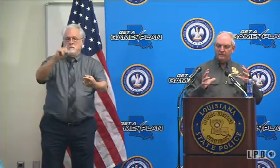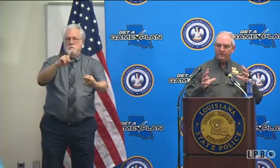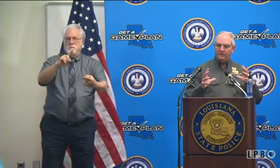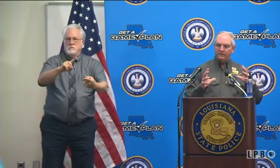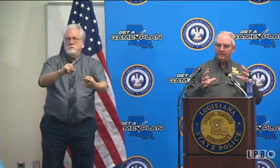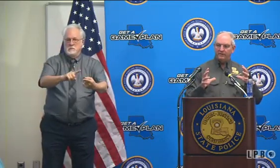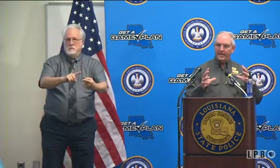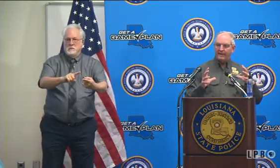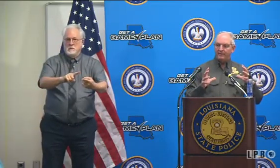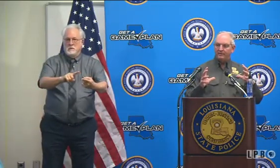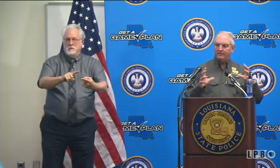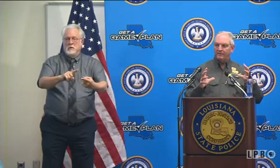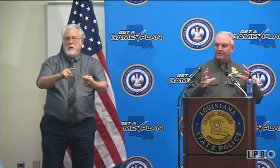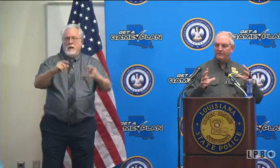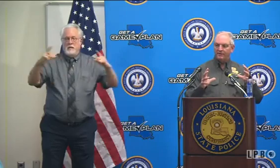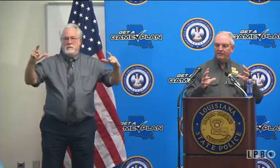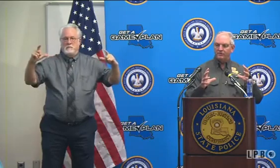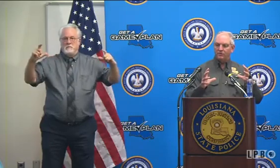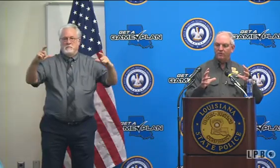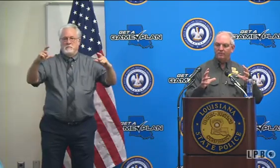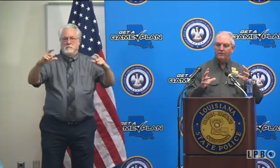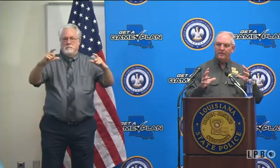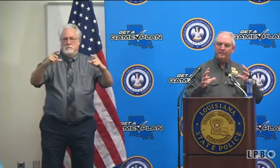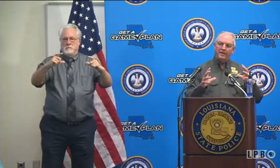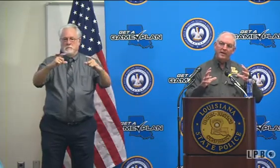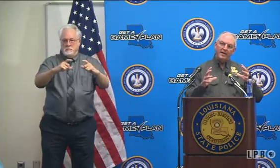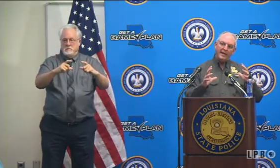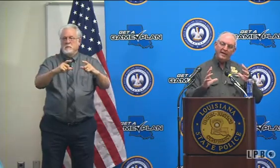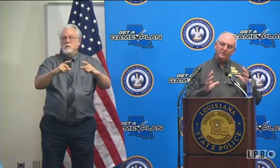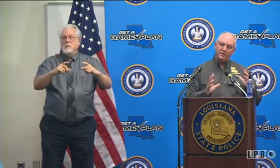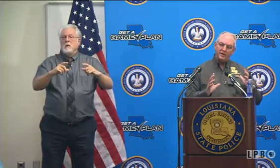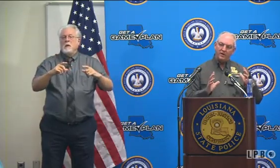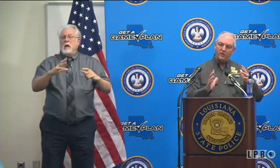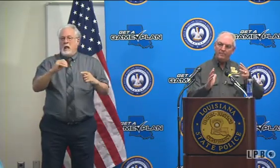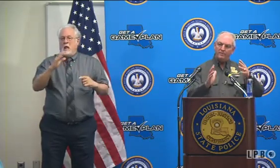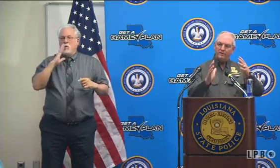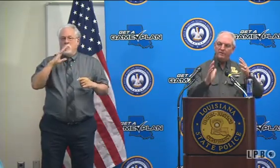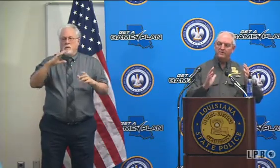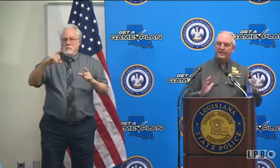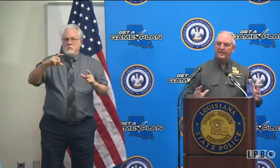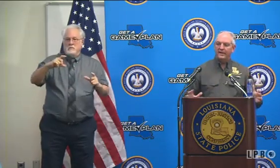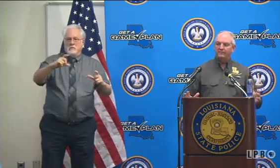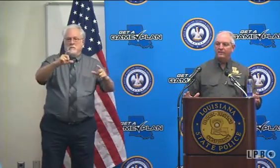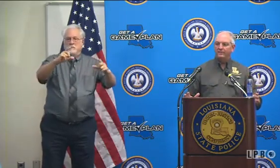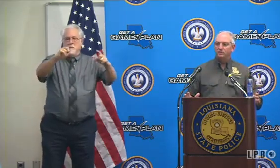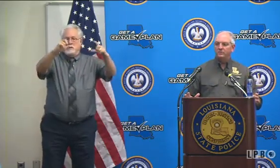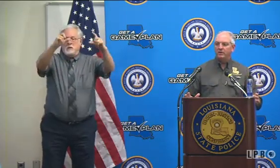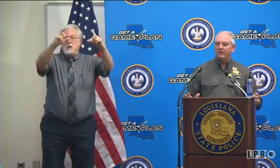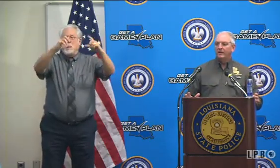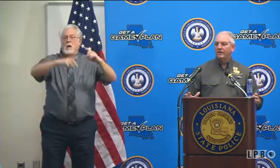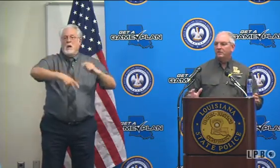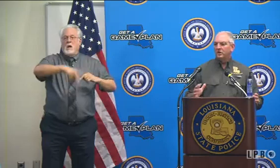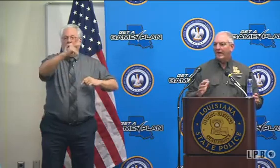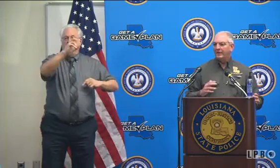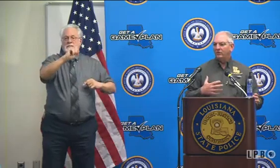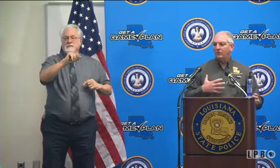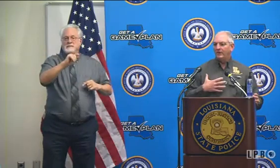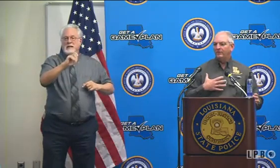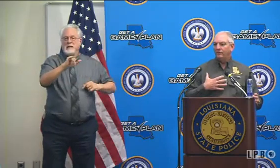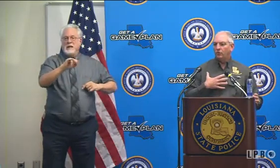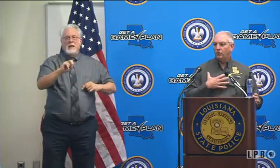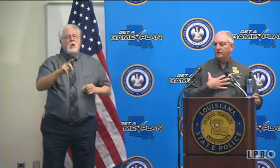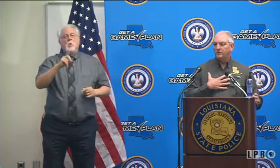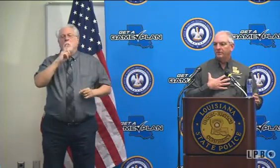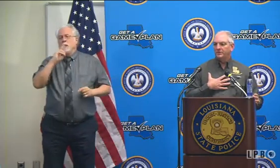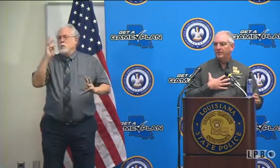terms of the diameter of the storm, and it's going to go up the state line for the most part. So I don't